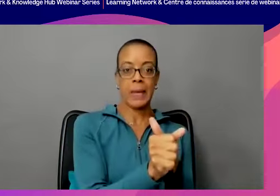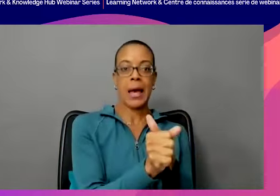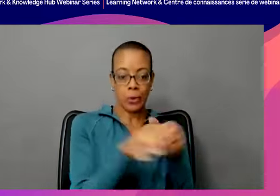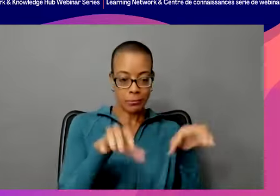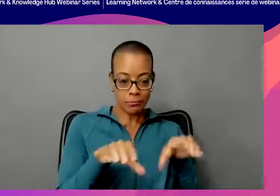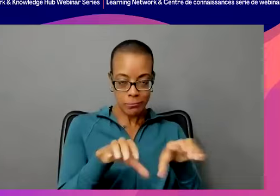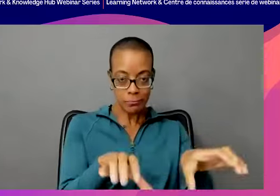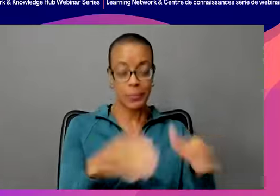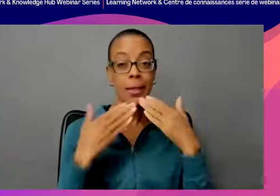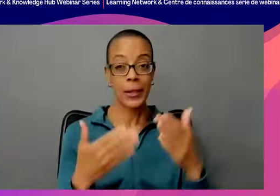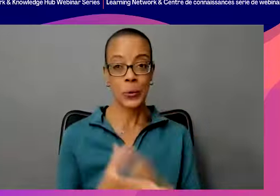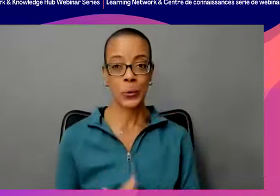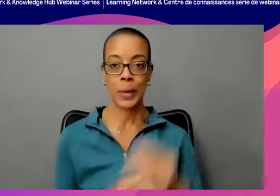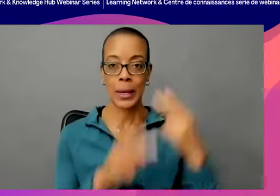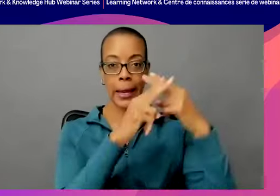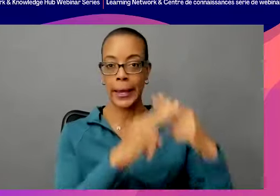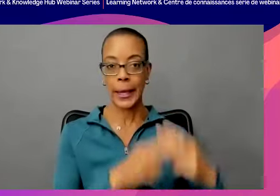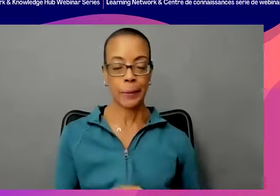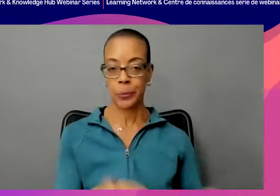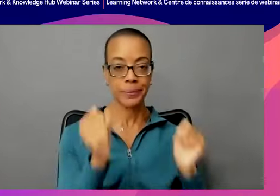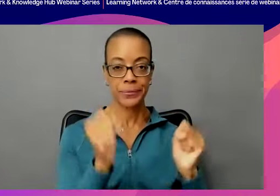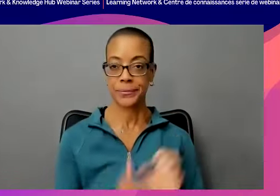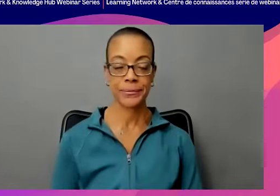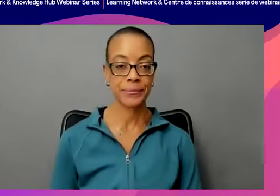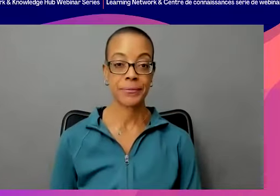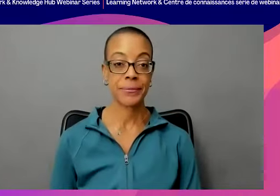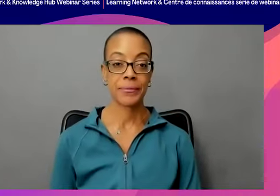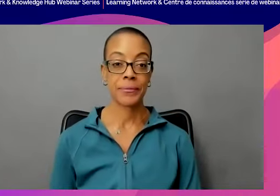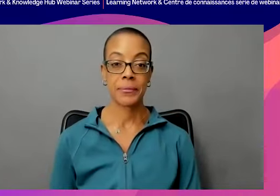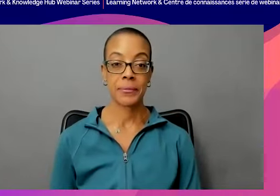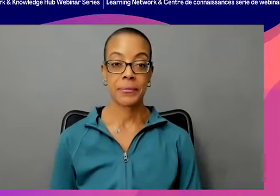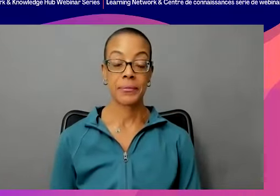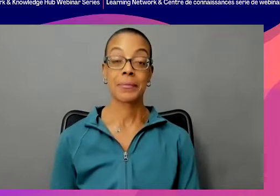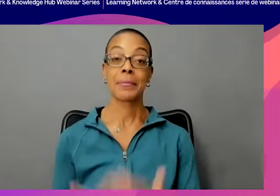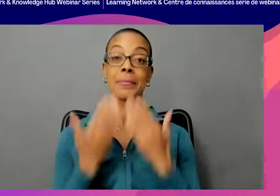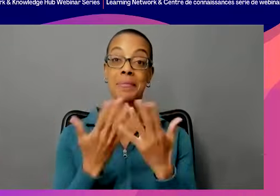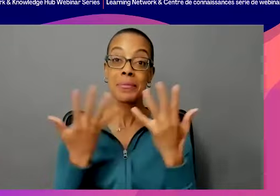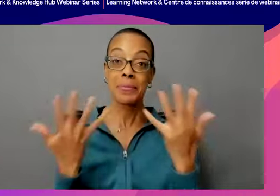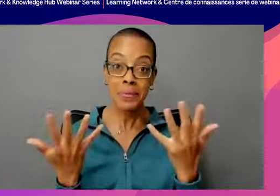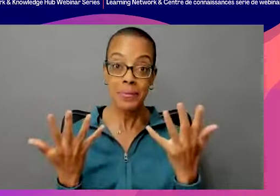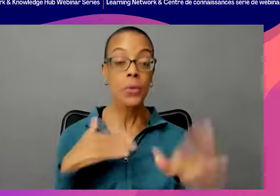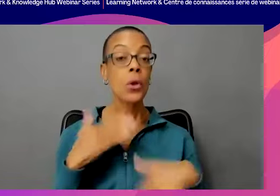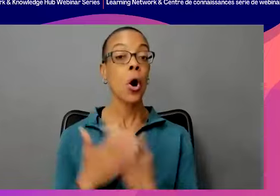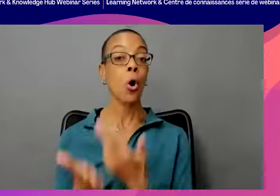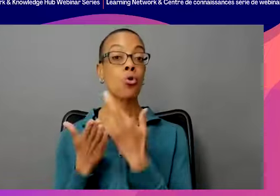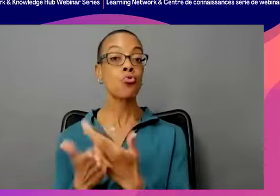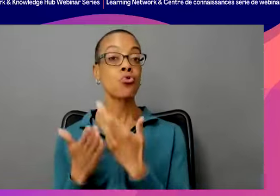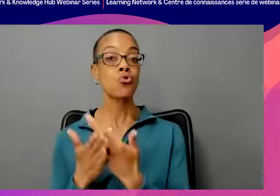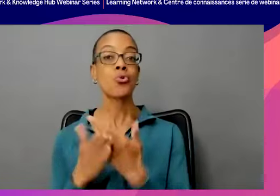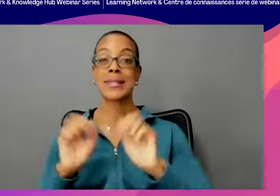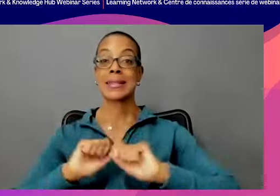Katrina. So thank you so much, and keep an eye, all of the resources and slides